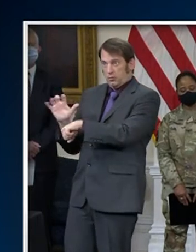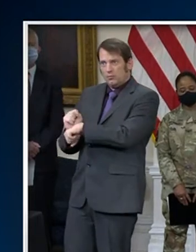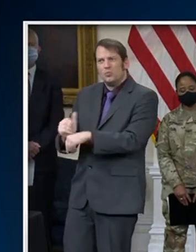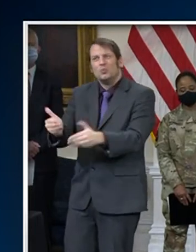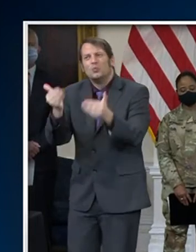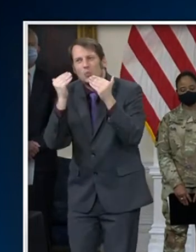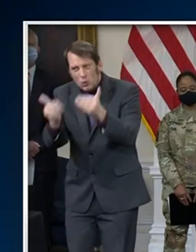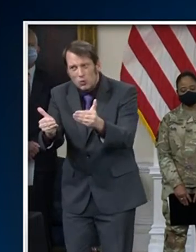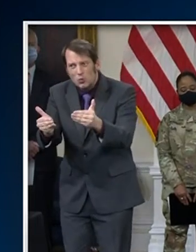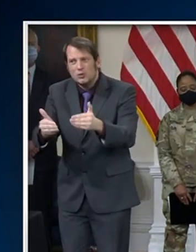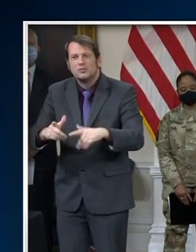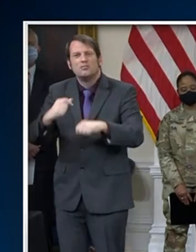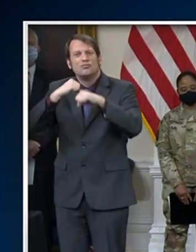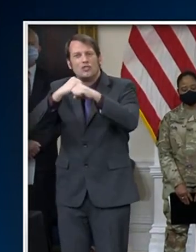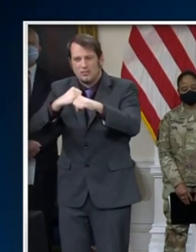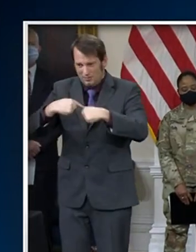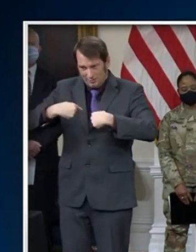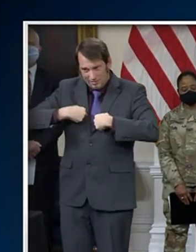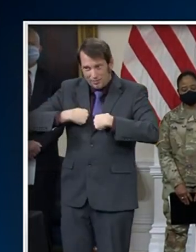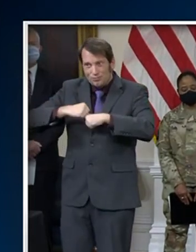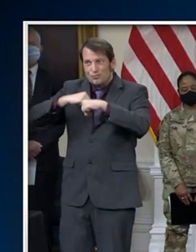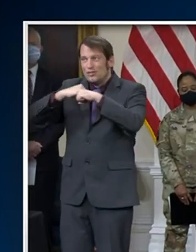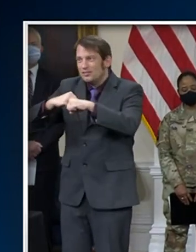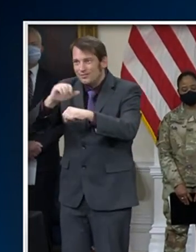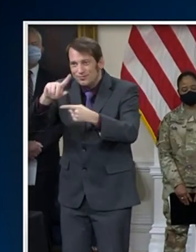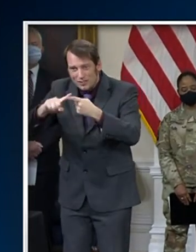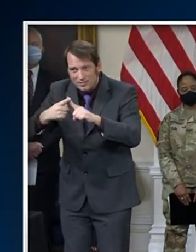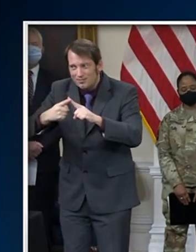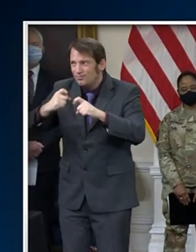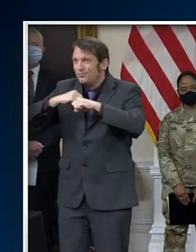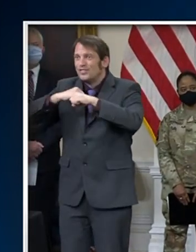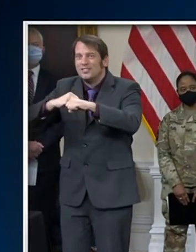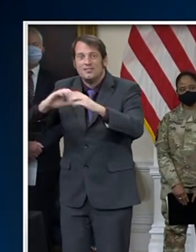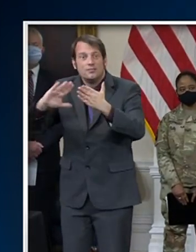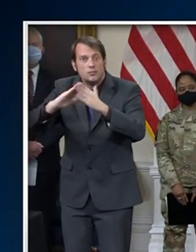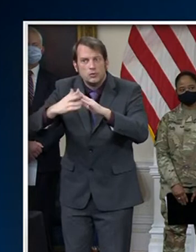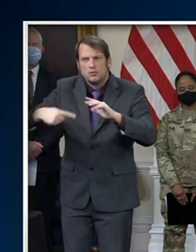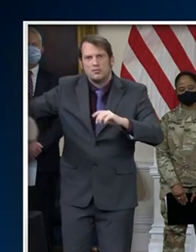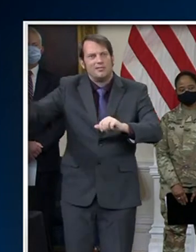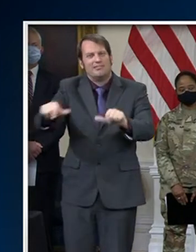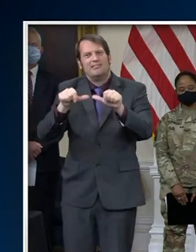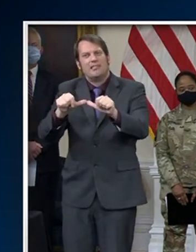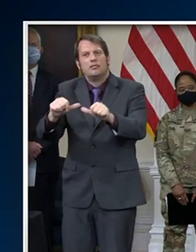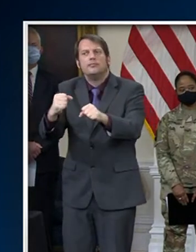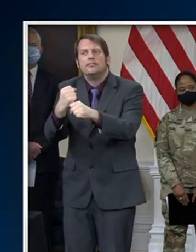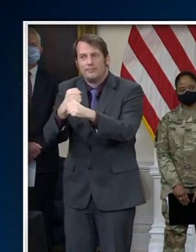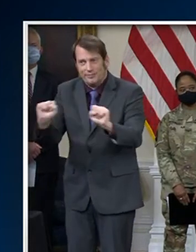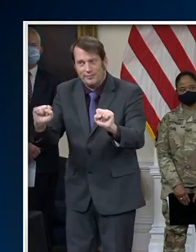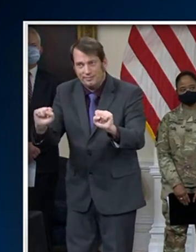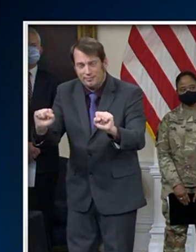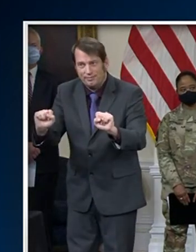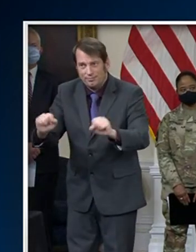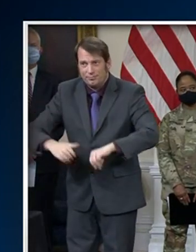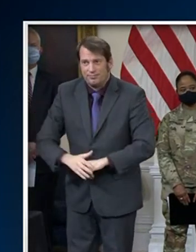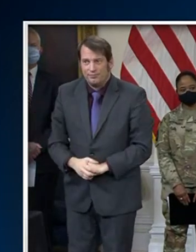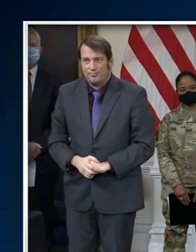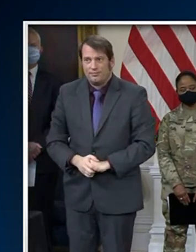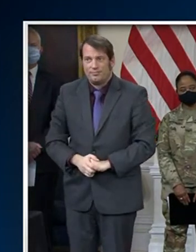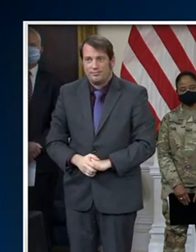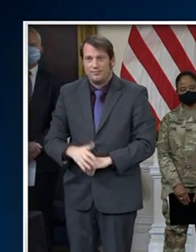ourselves, our friends, and our communities safe, and that we can finally bring this pandemic to an